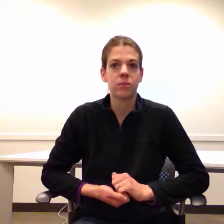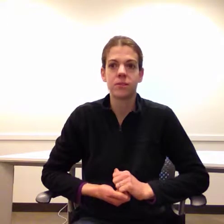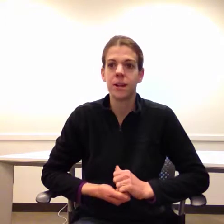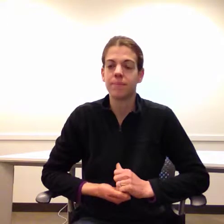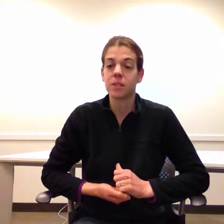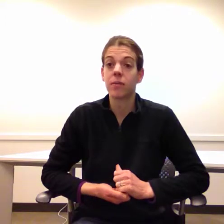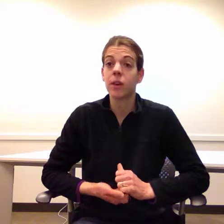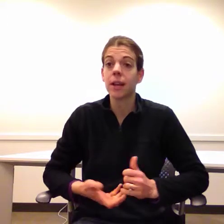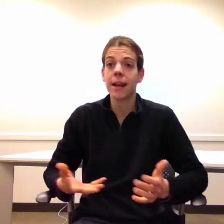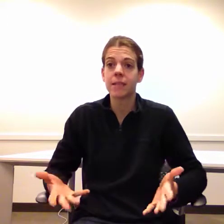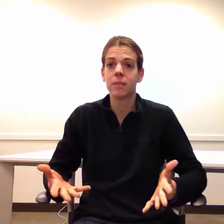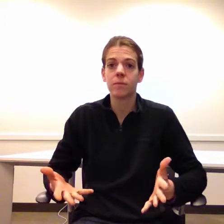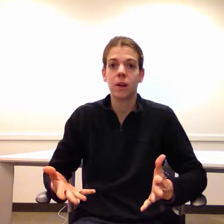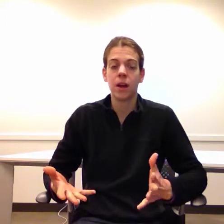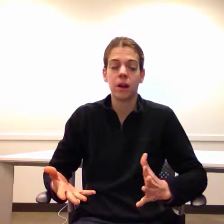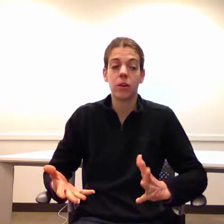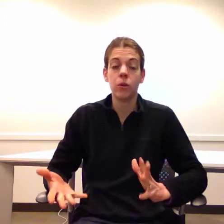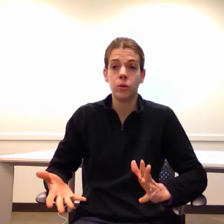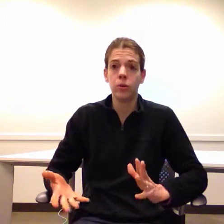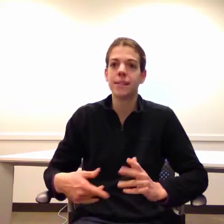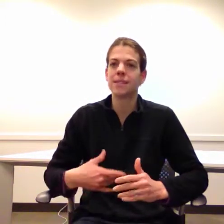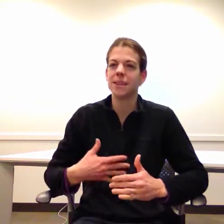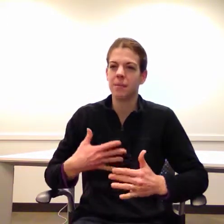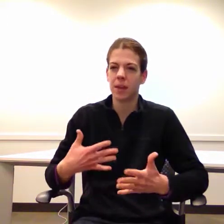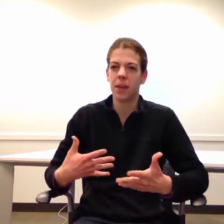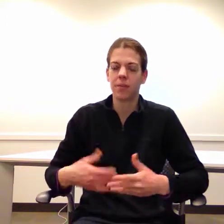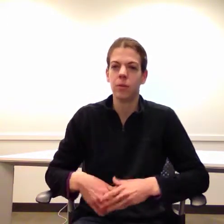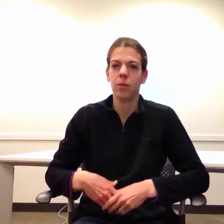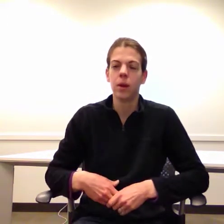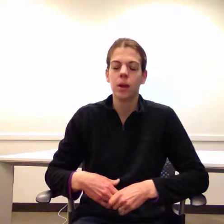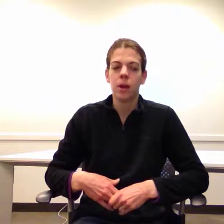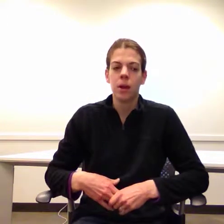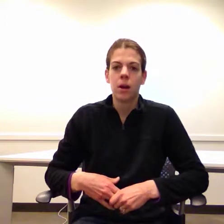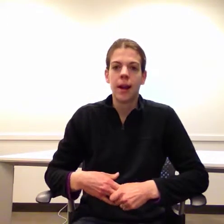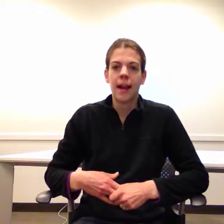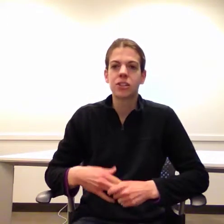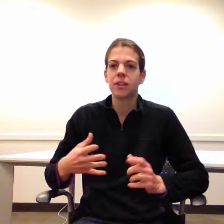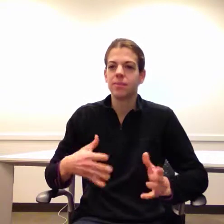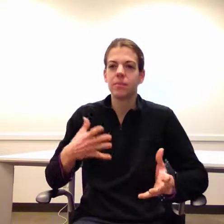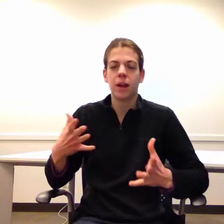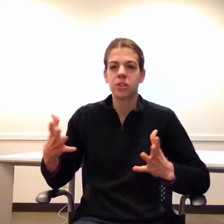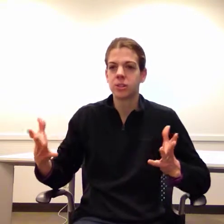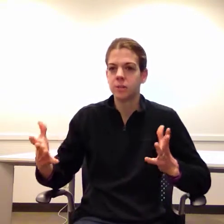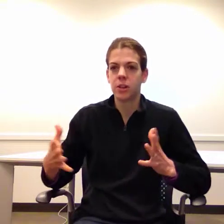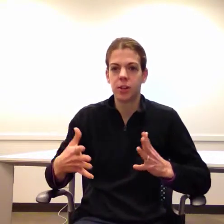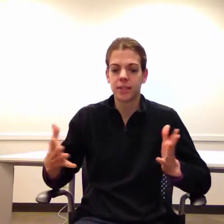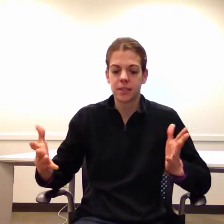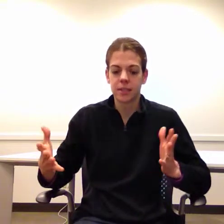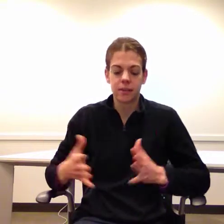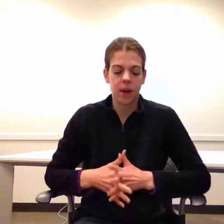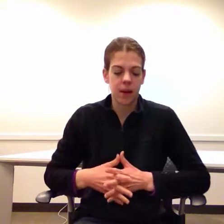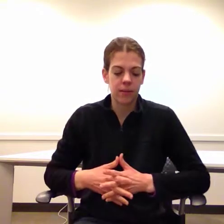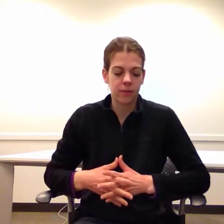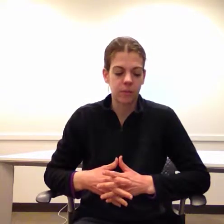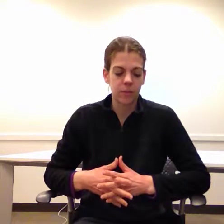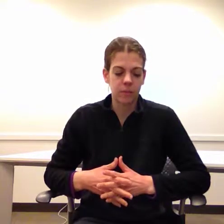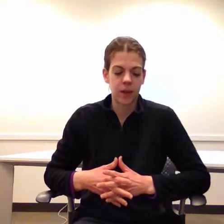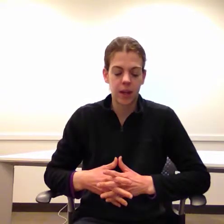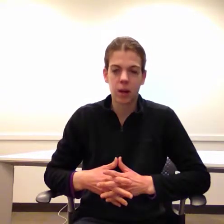those now. So if you're going to ask the who, it's the same thing. If you, actually, I'll just address this from the get-go.